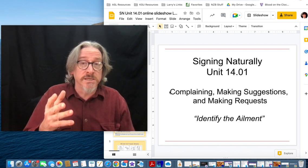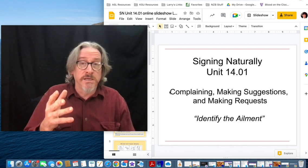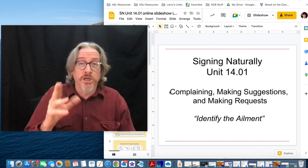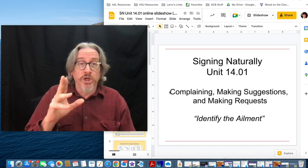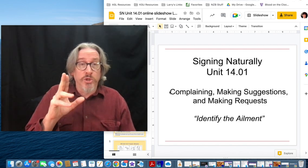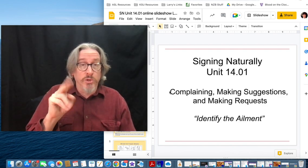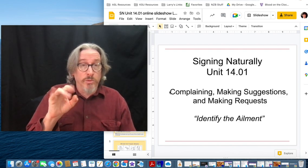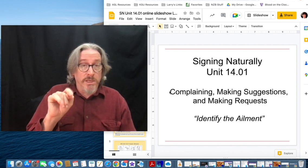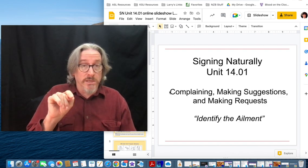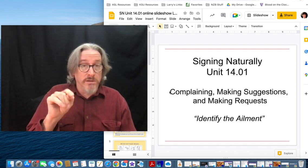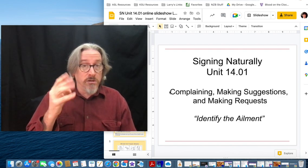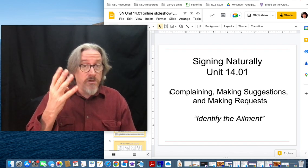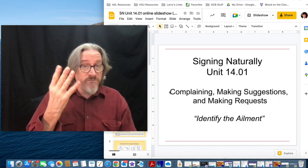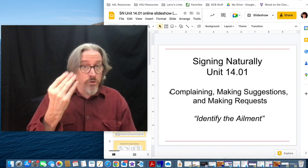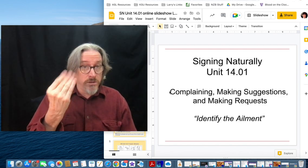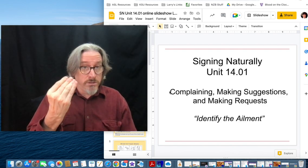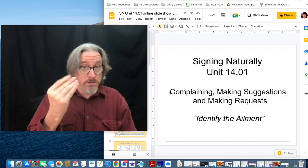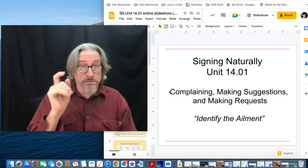is